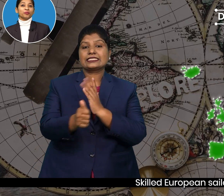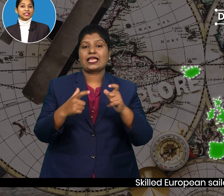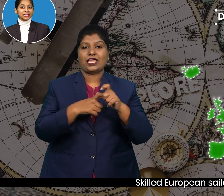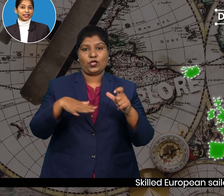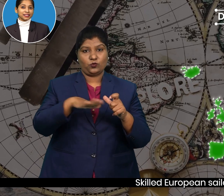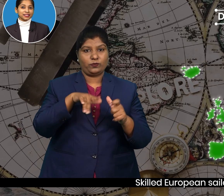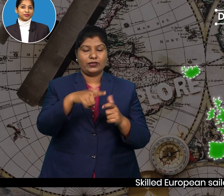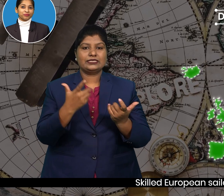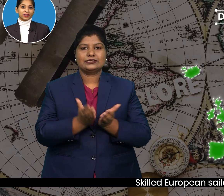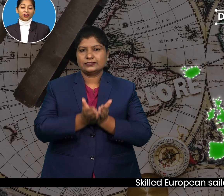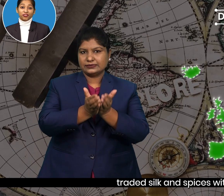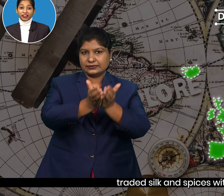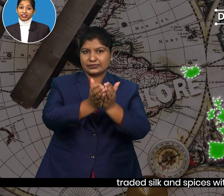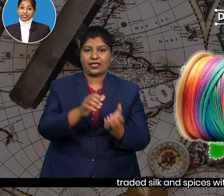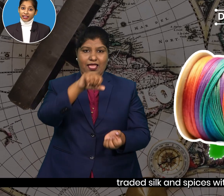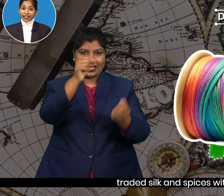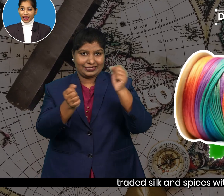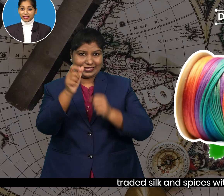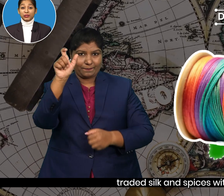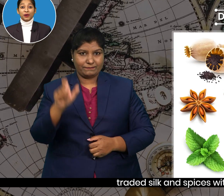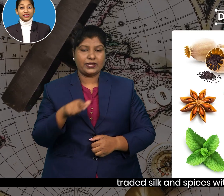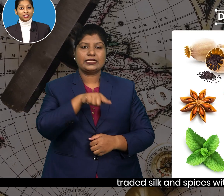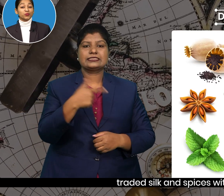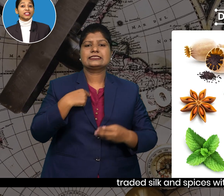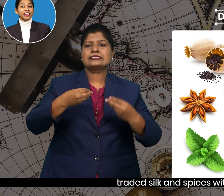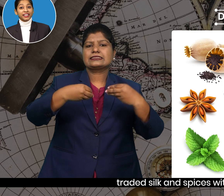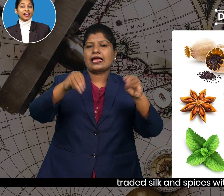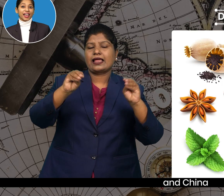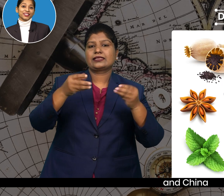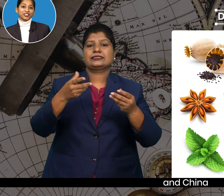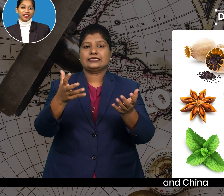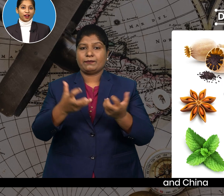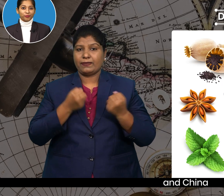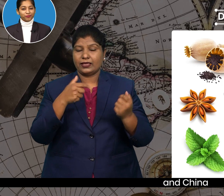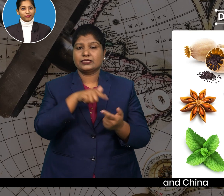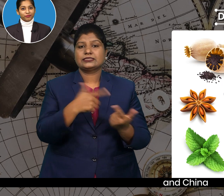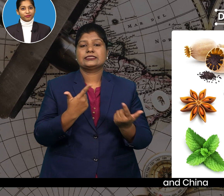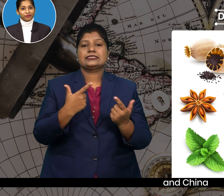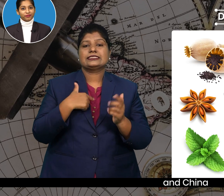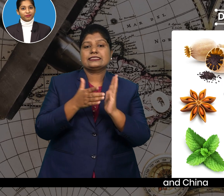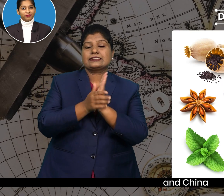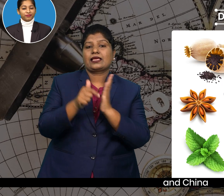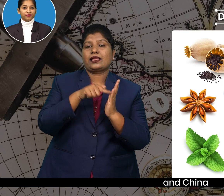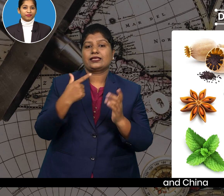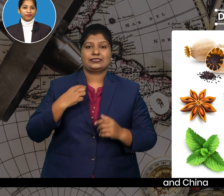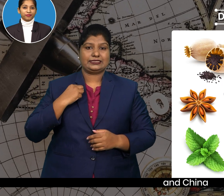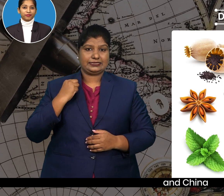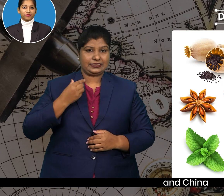Skilled European sailors traded silk and spices with India and China